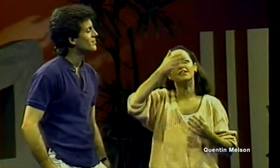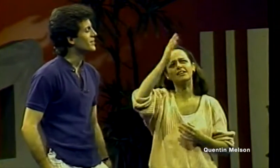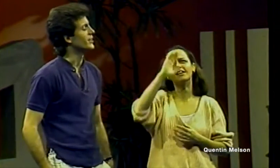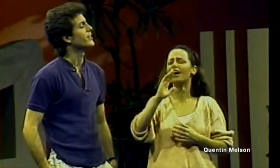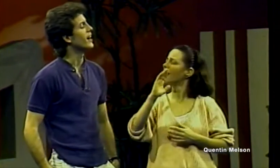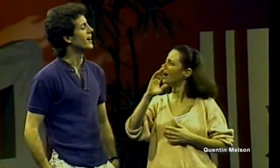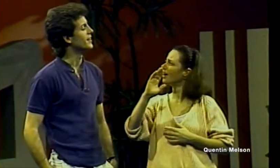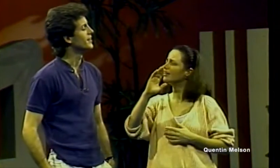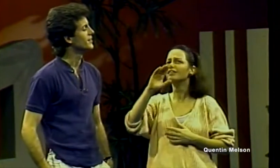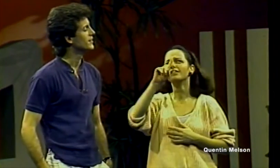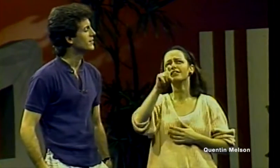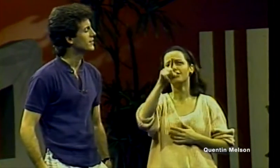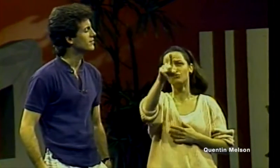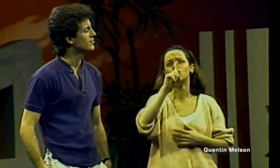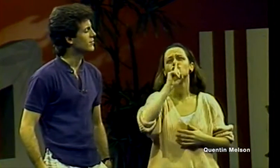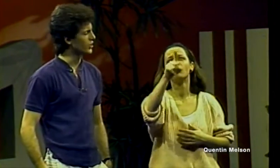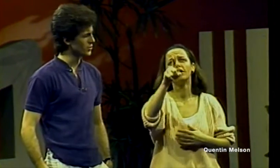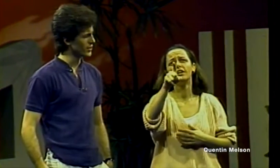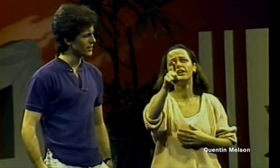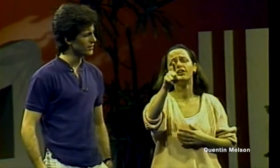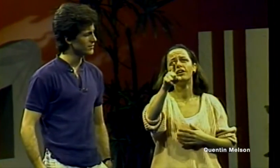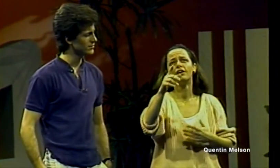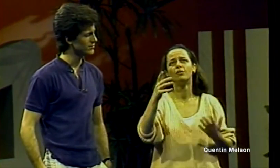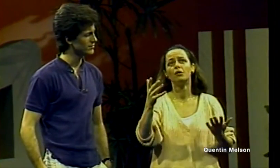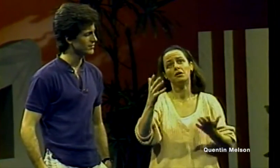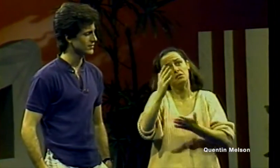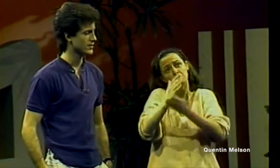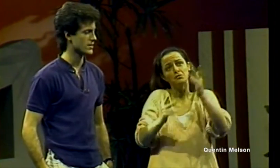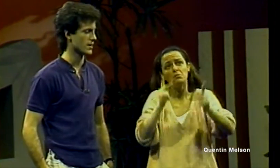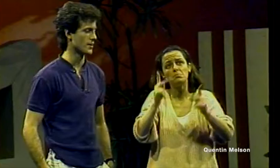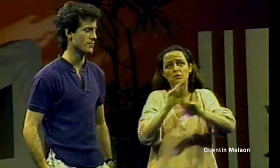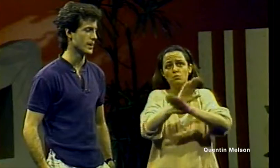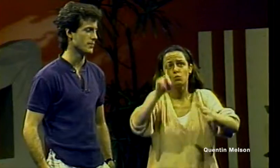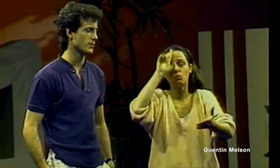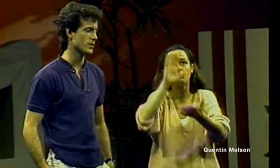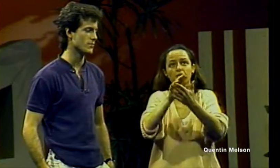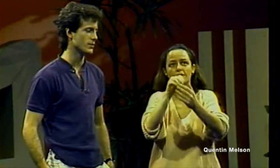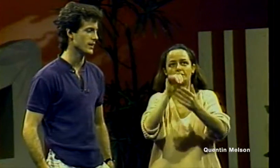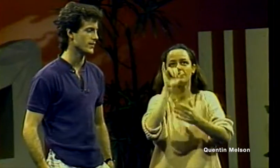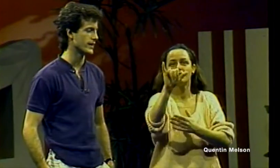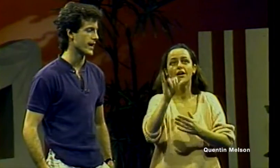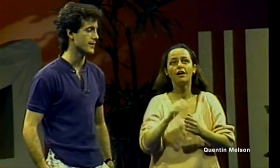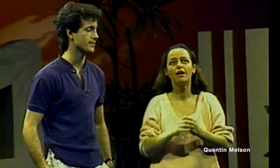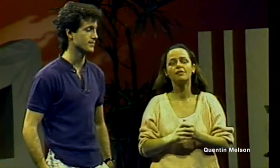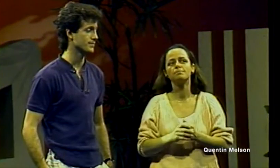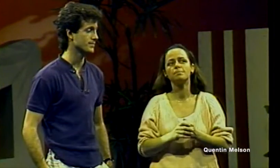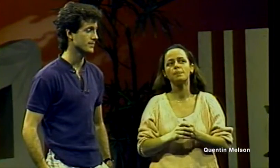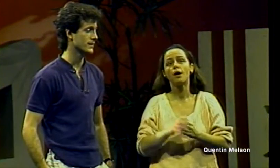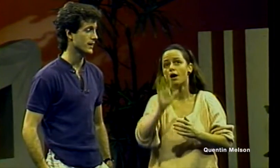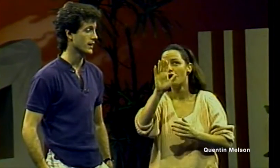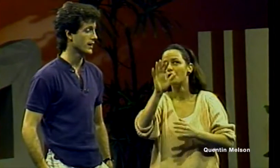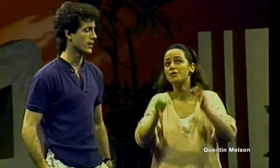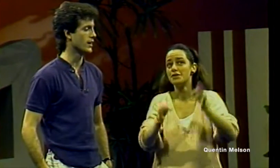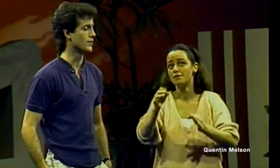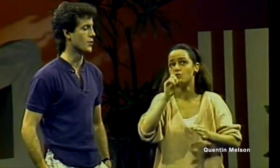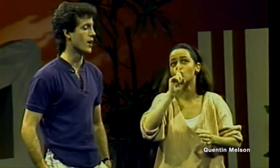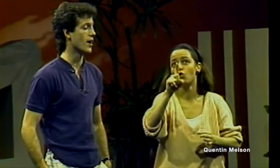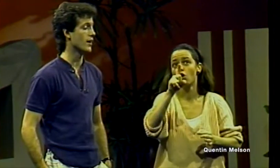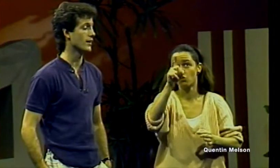Dear God, are you real? Some people don't believe in that. If you are,